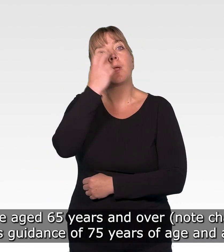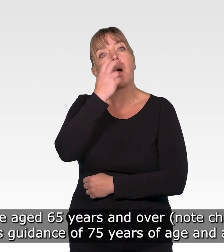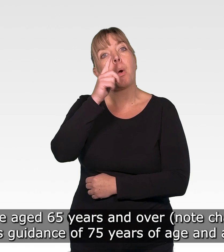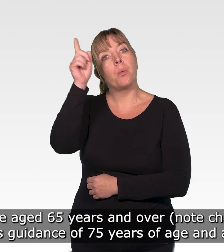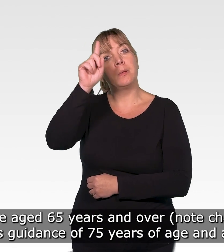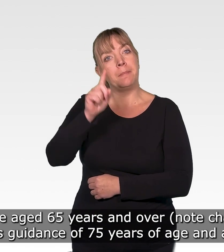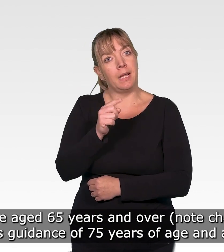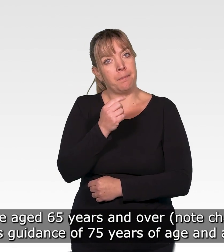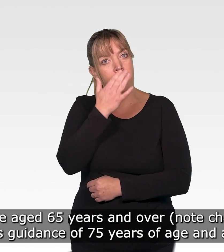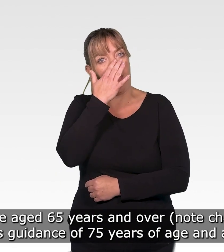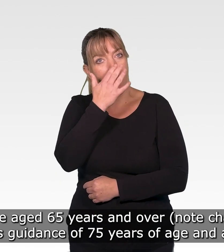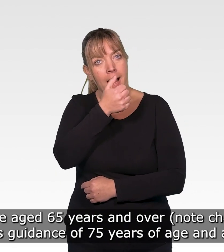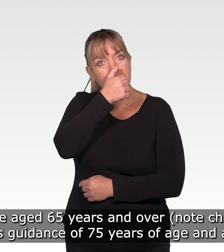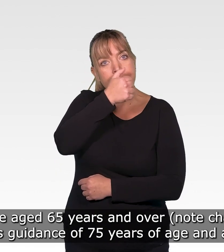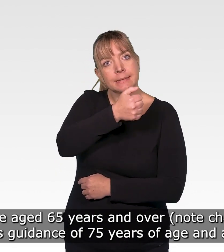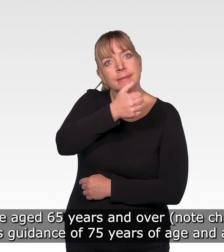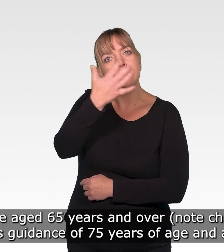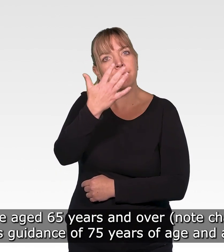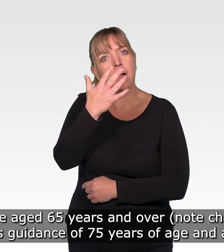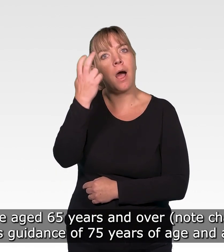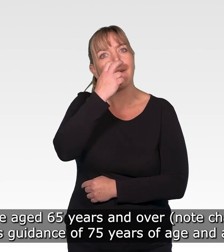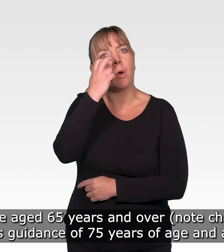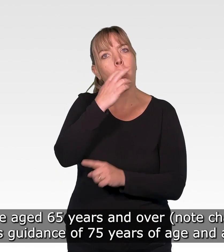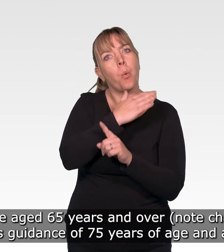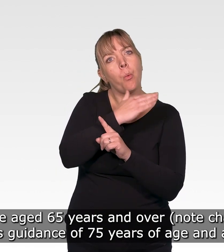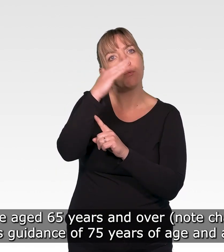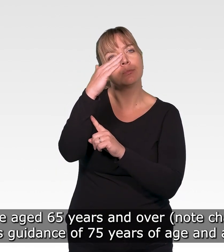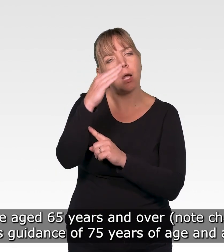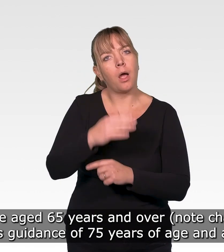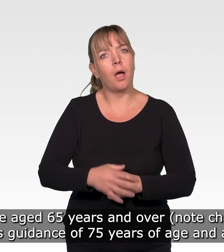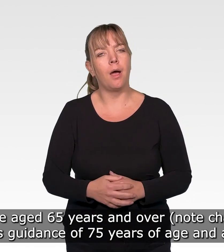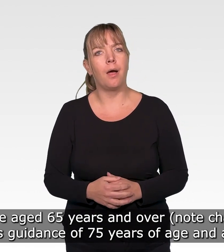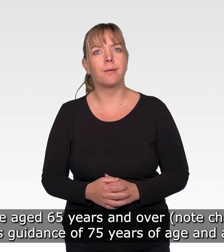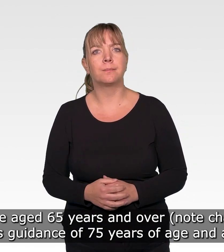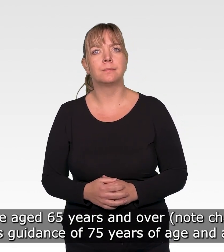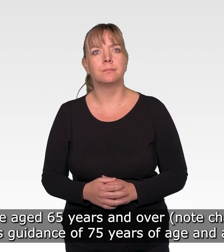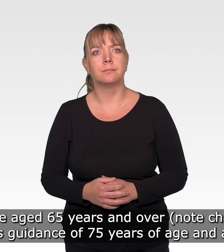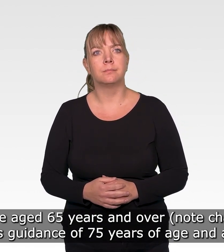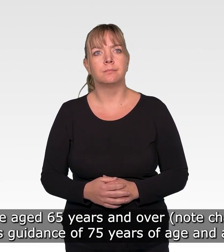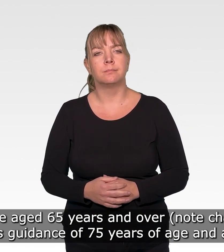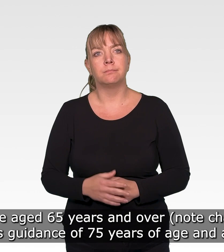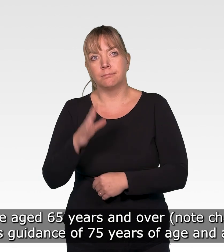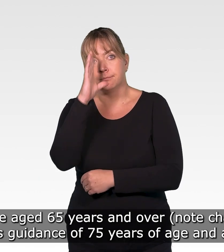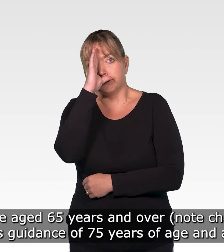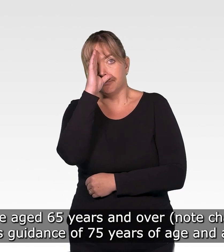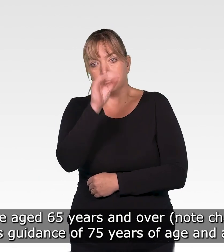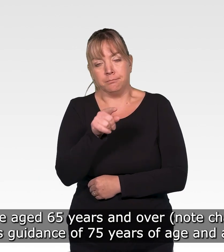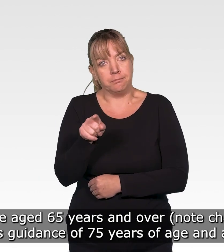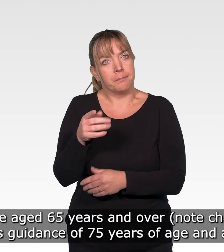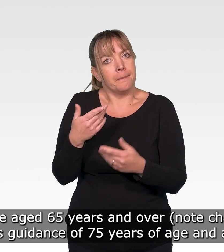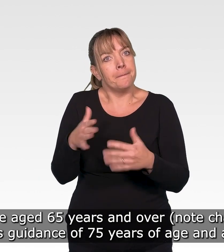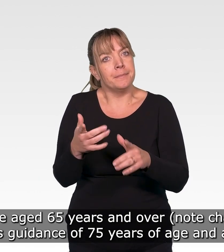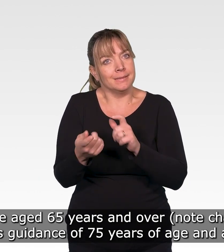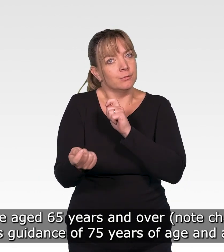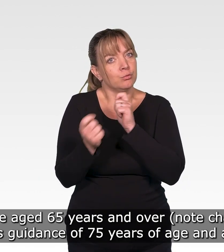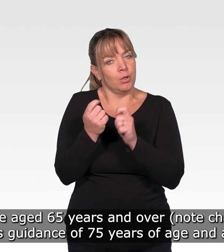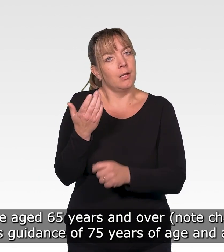older people aged 65 years and over, note change from previous guidance of 75 years of age and above.